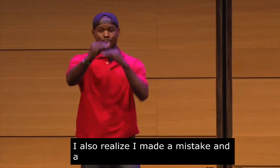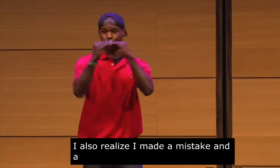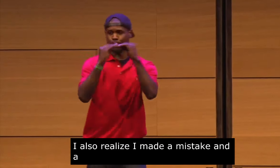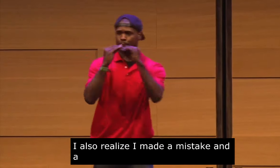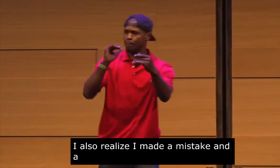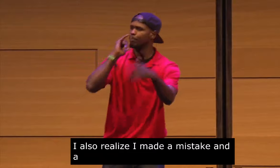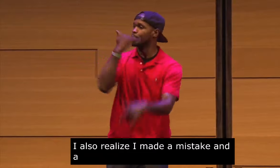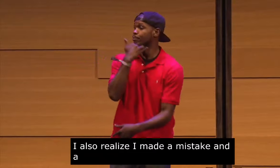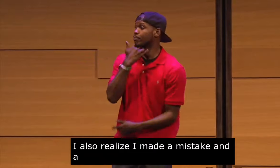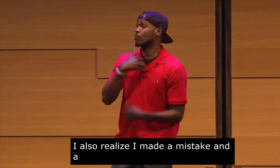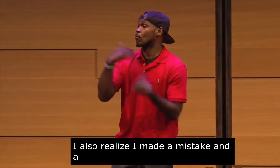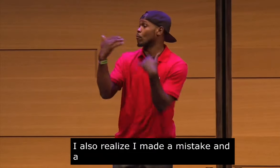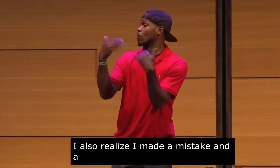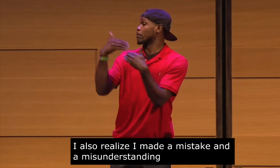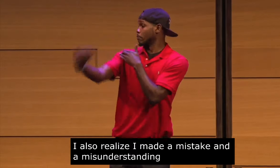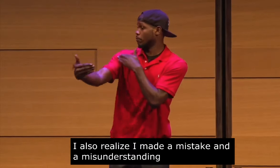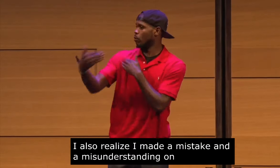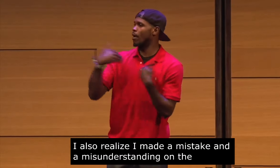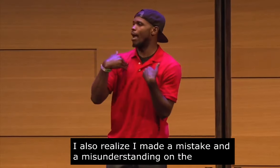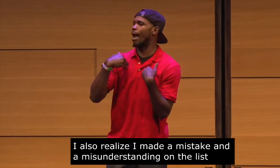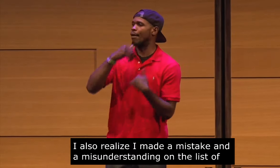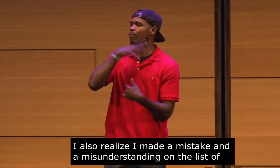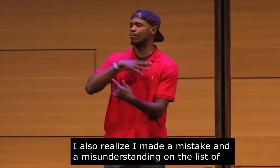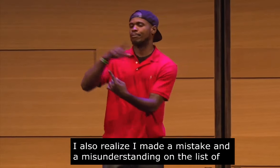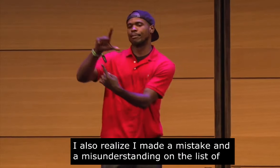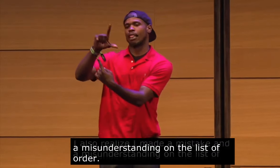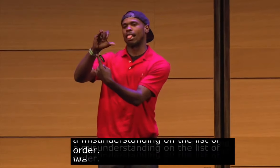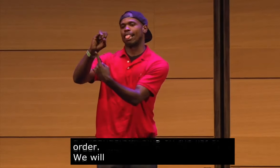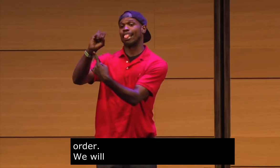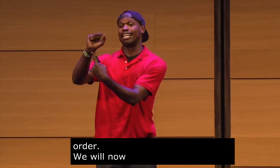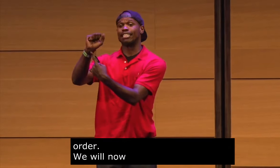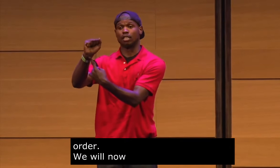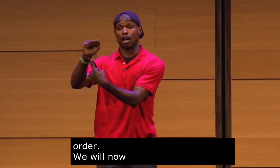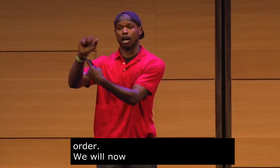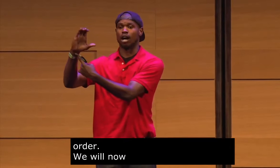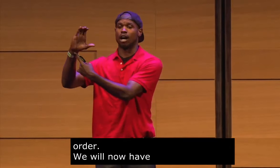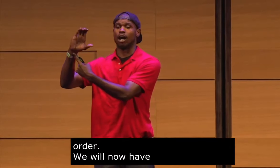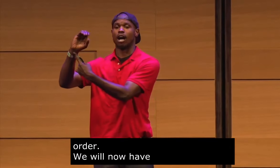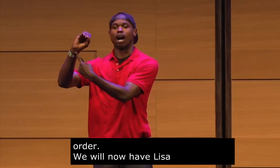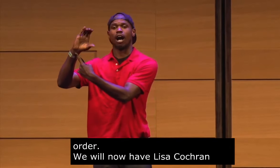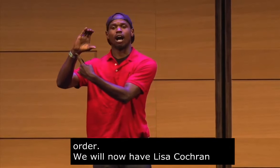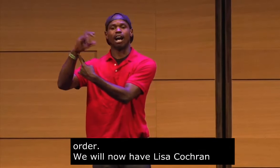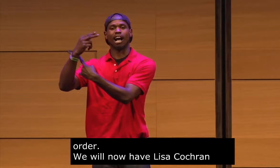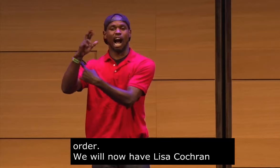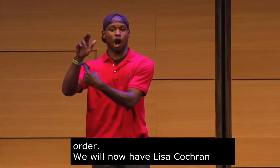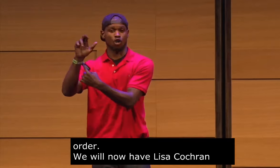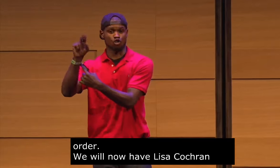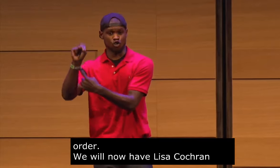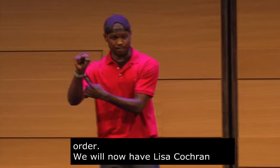and a misunderstanding on the list of order. We will now have Lisa Cochran.